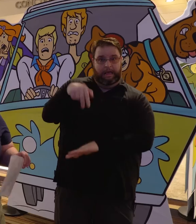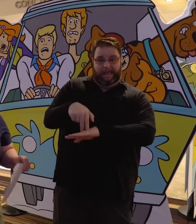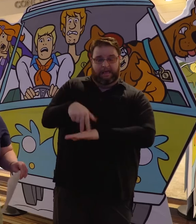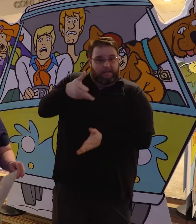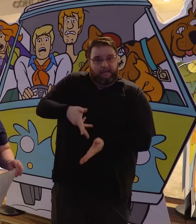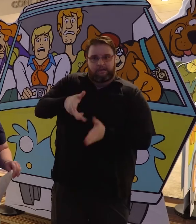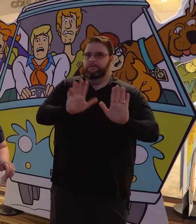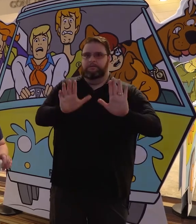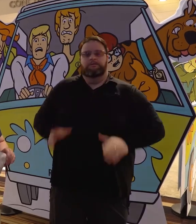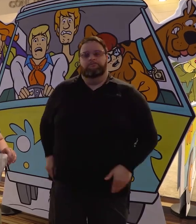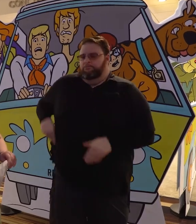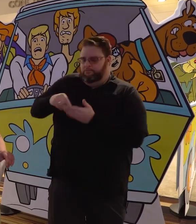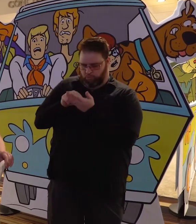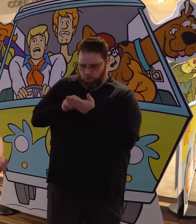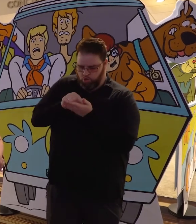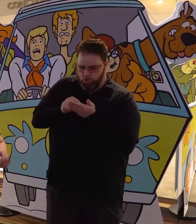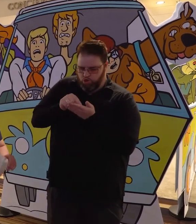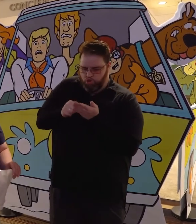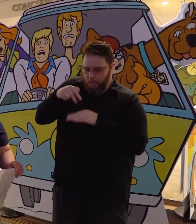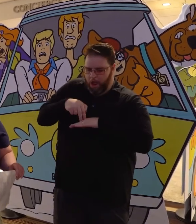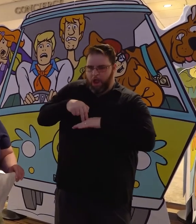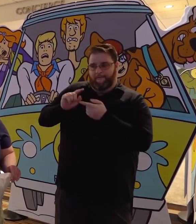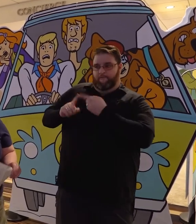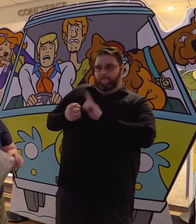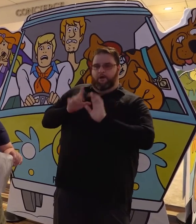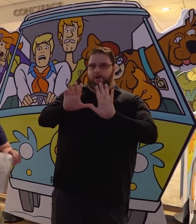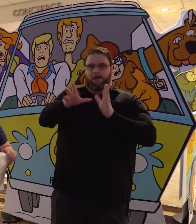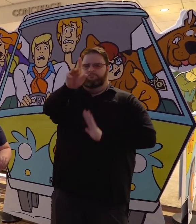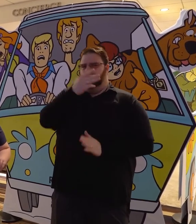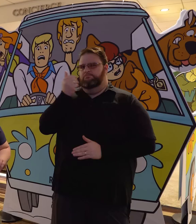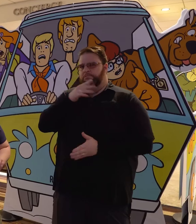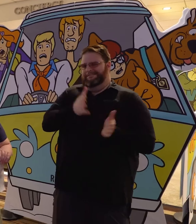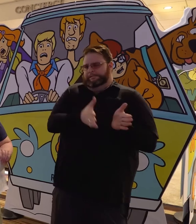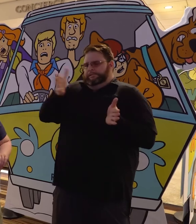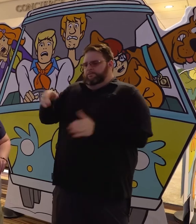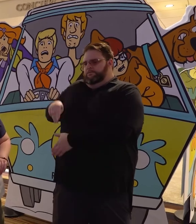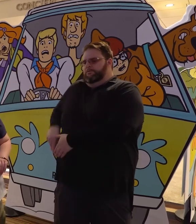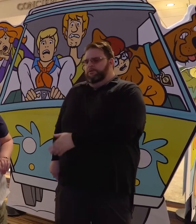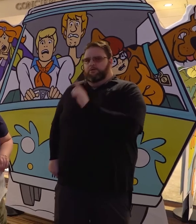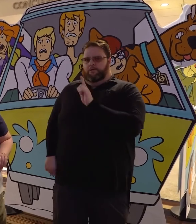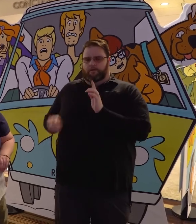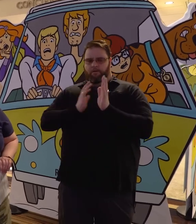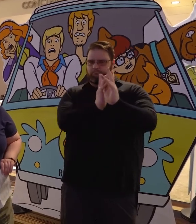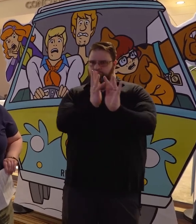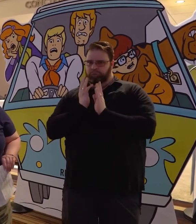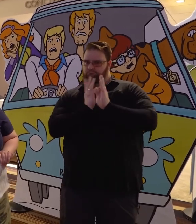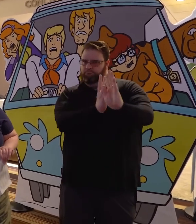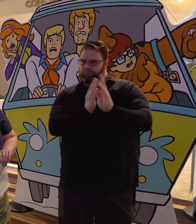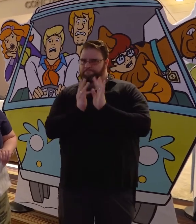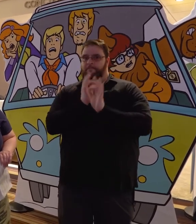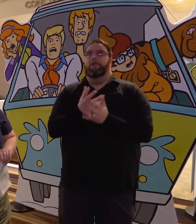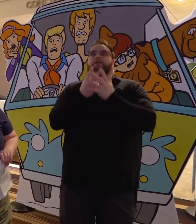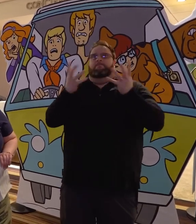you need to answer a text message, check your schedule, call a friend, step aside. Make sure you get out of the flow of traffic. There are going to